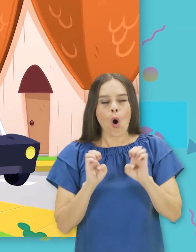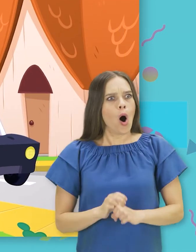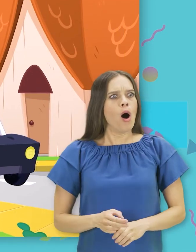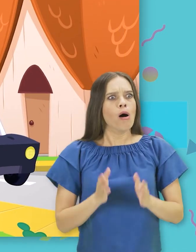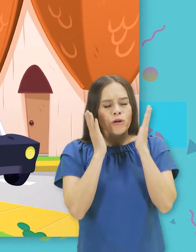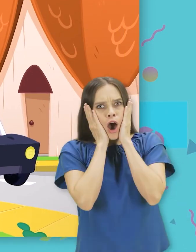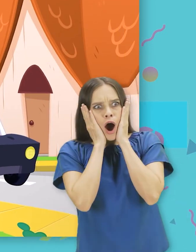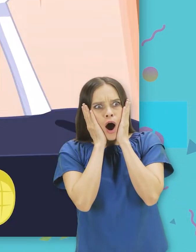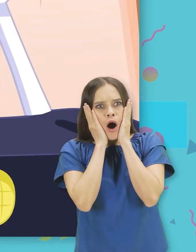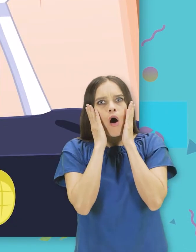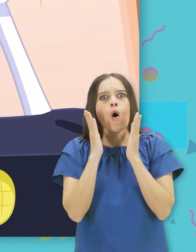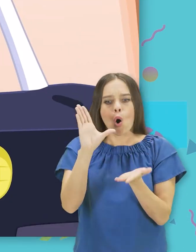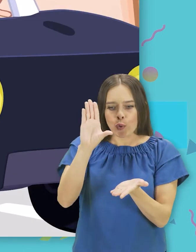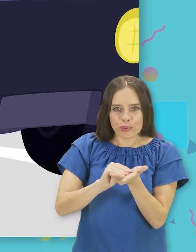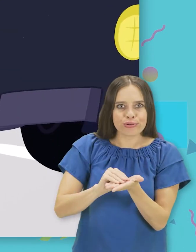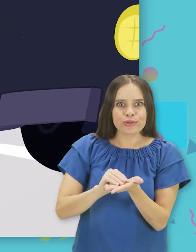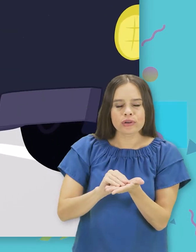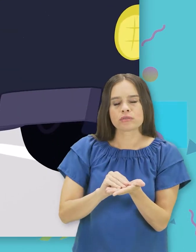Oh no, a flat tire